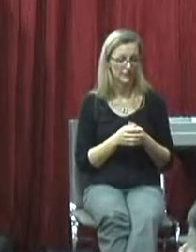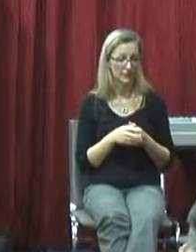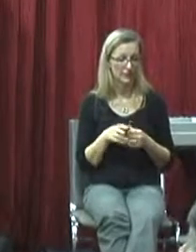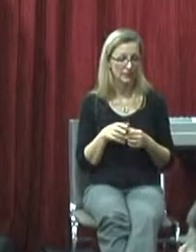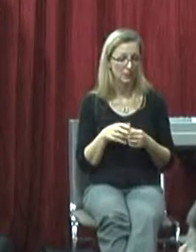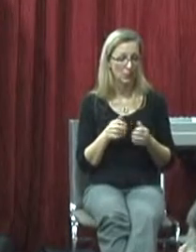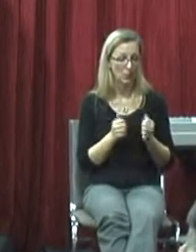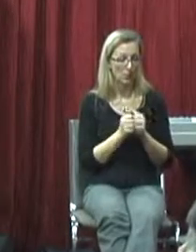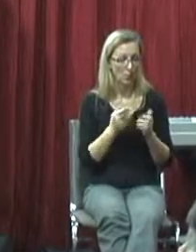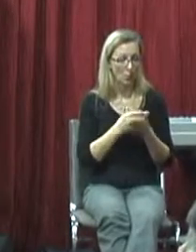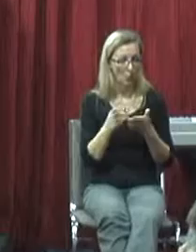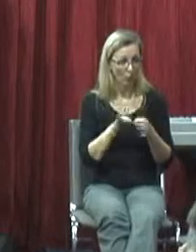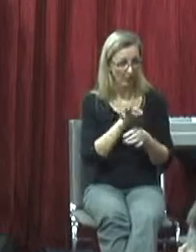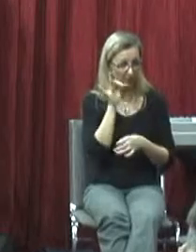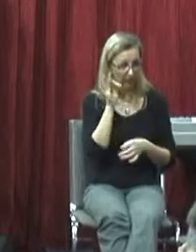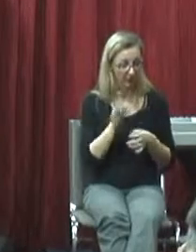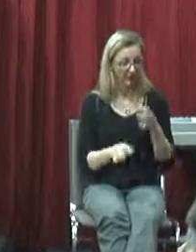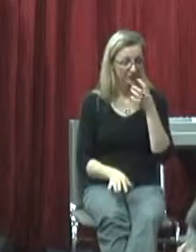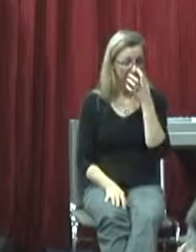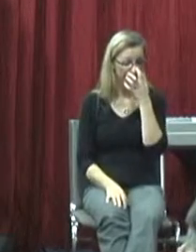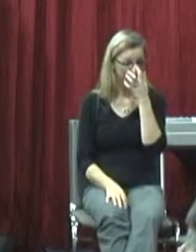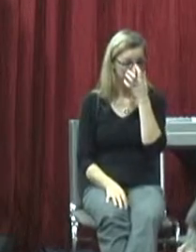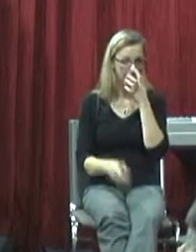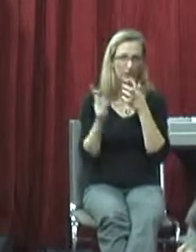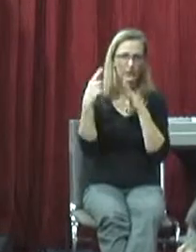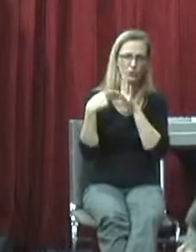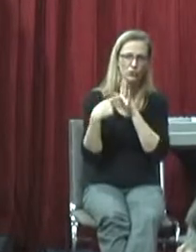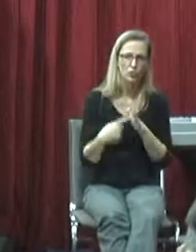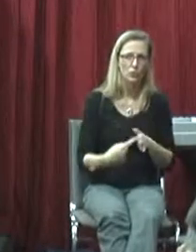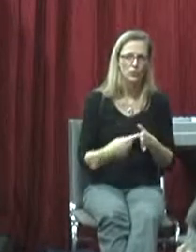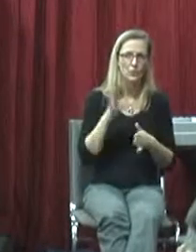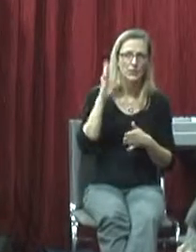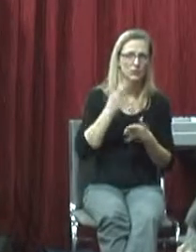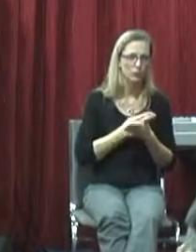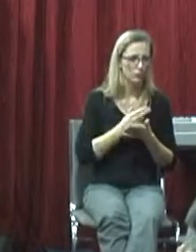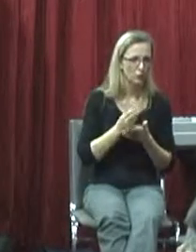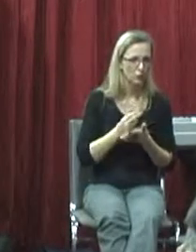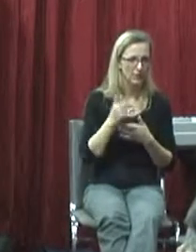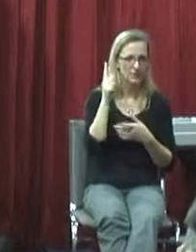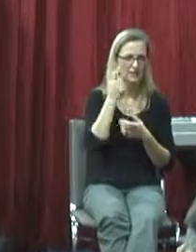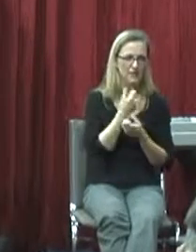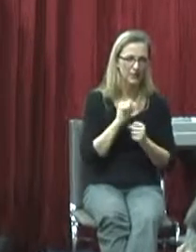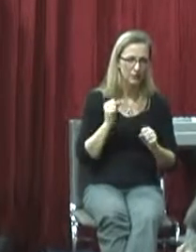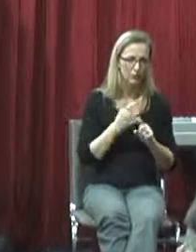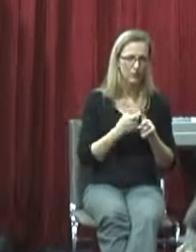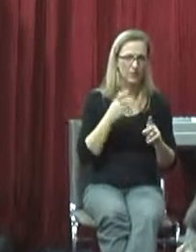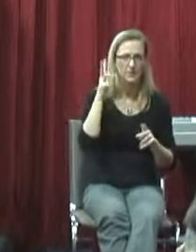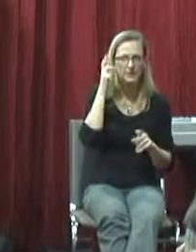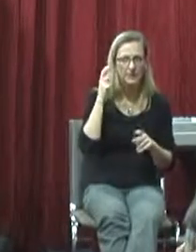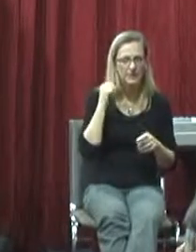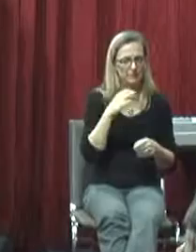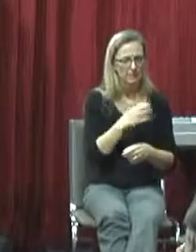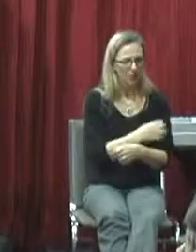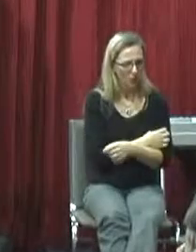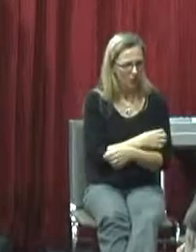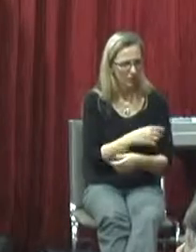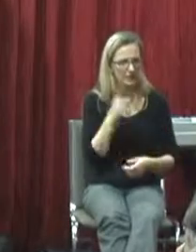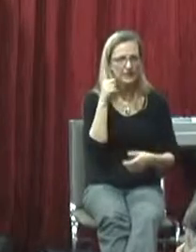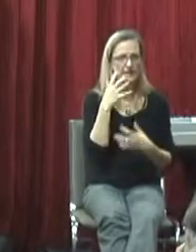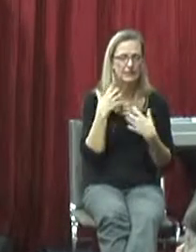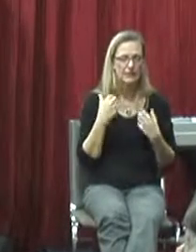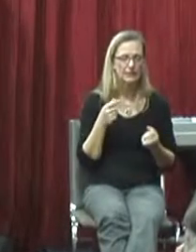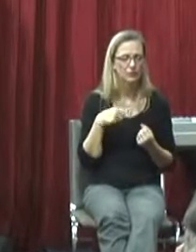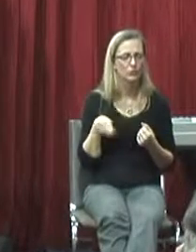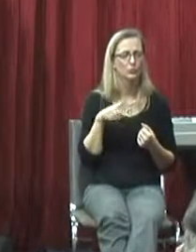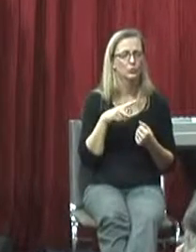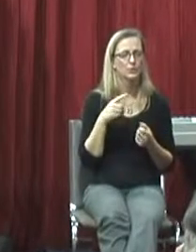He's discipled you. He's revealed the truth to you in his word. He's delivered you from Satan's power over you. He's given you purpose. He's healed you. He's